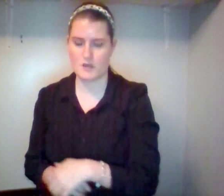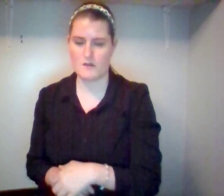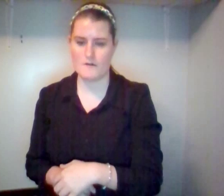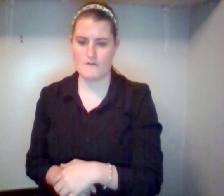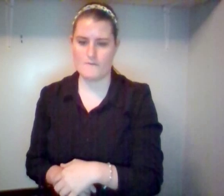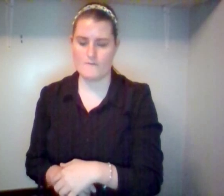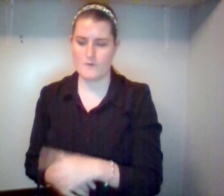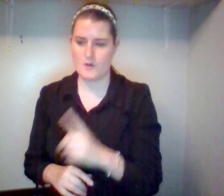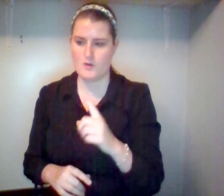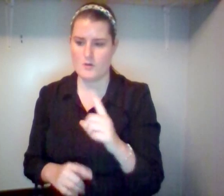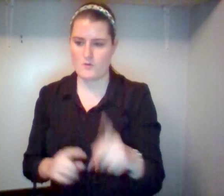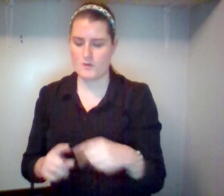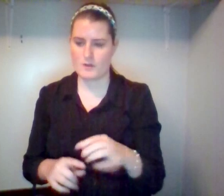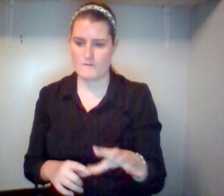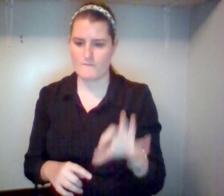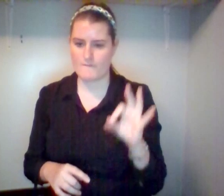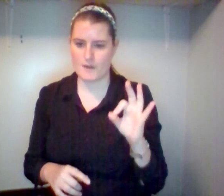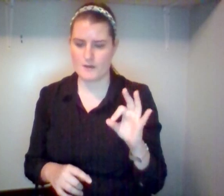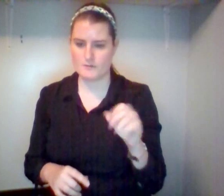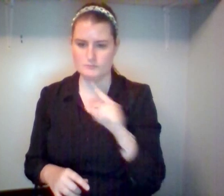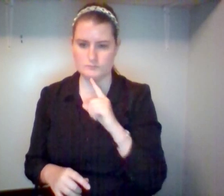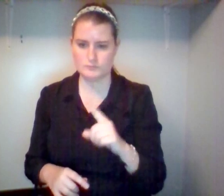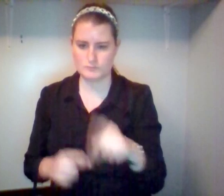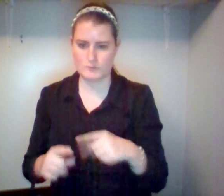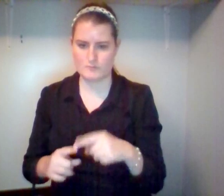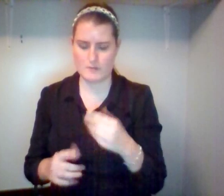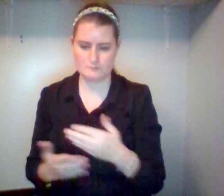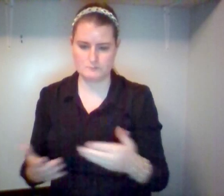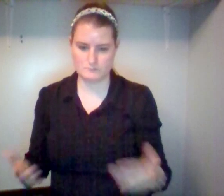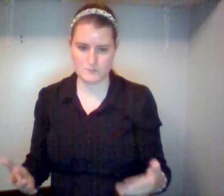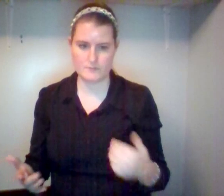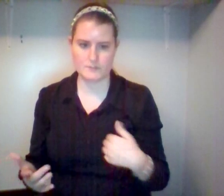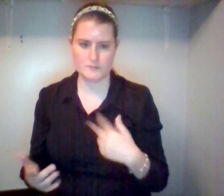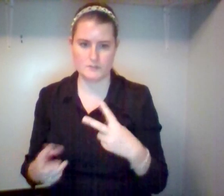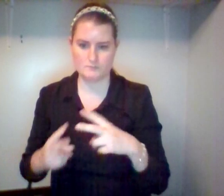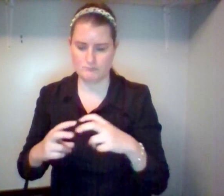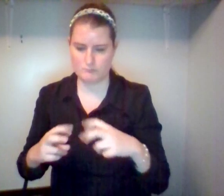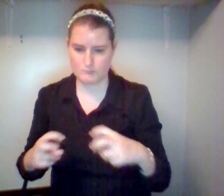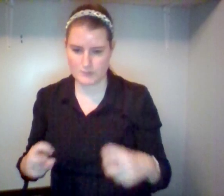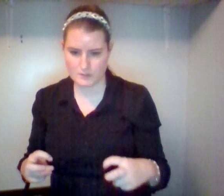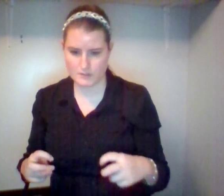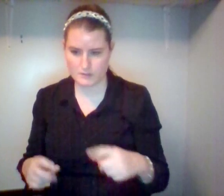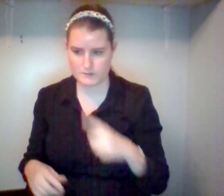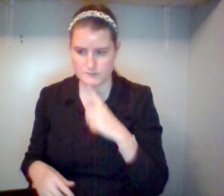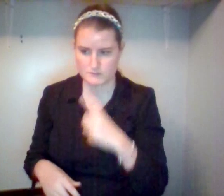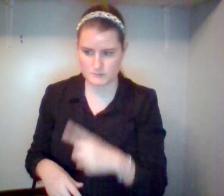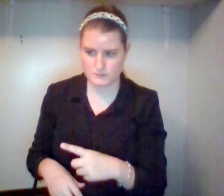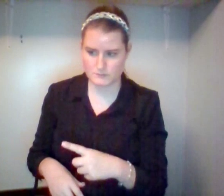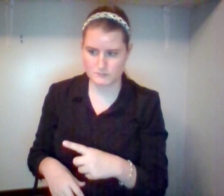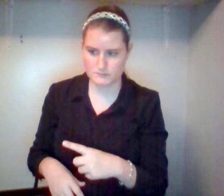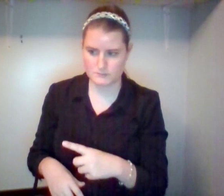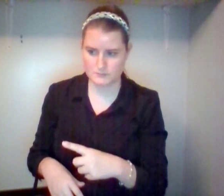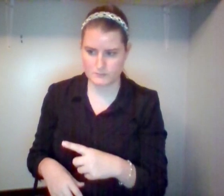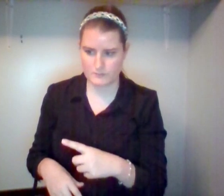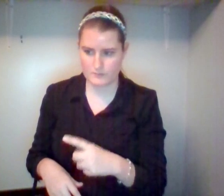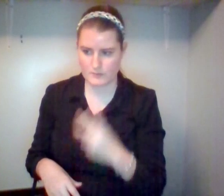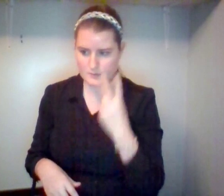discovery of a truth and your affectionate embrace of it? Is there a process between seeing a new truth and owning that truth for yourself? Or is this something that really just